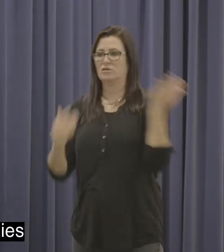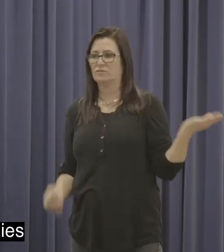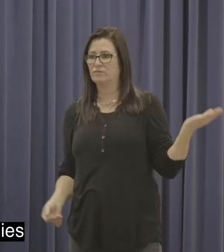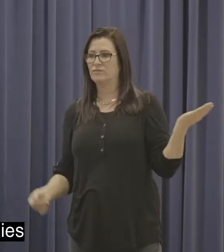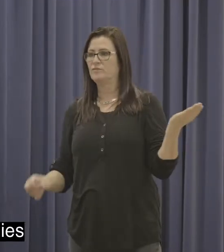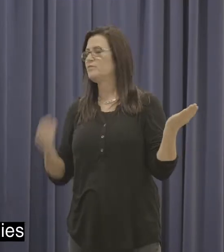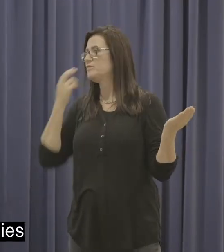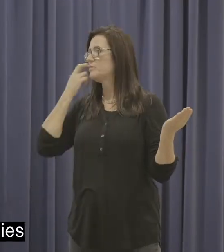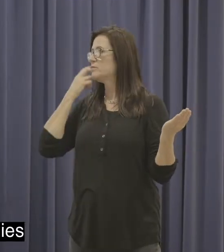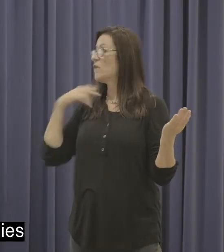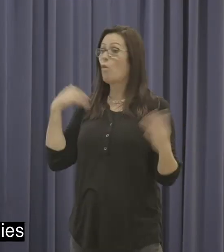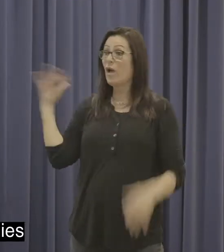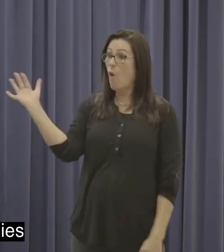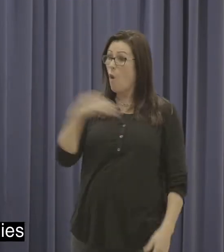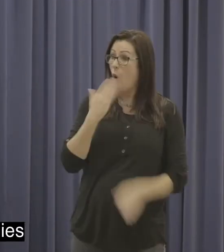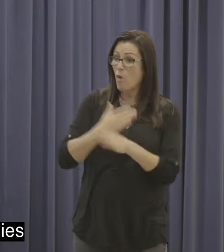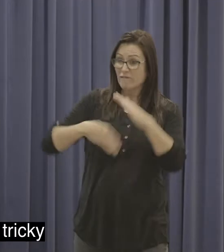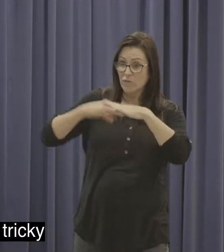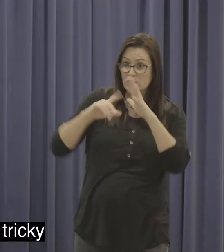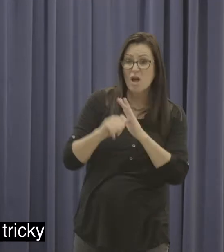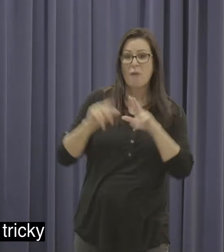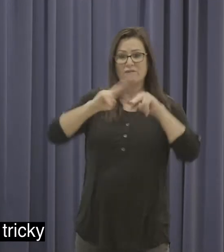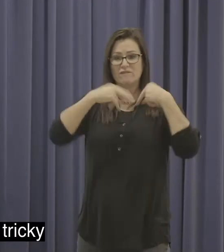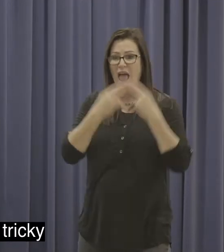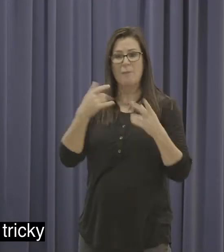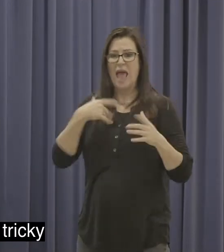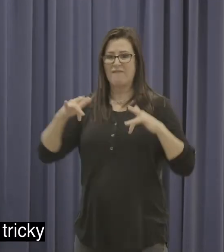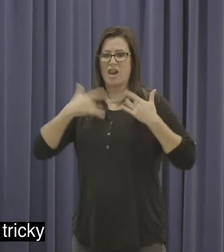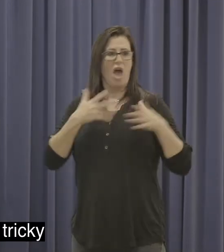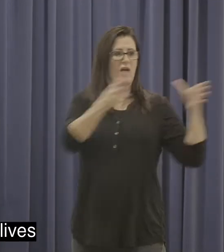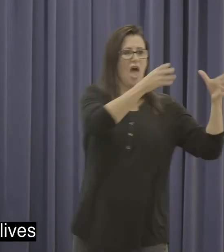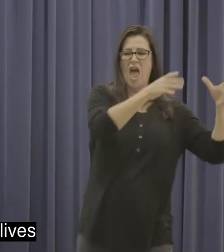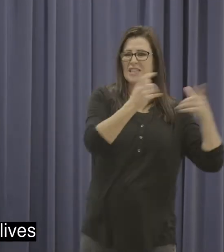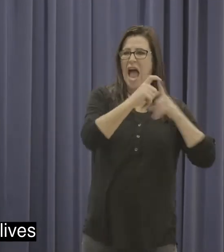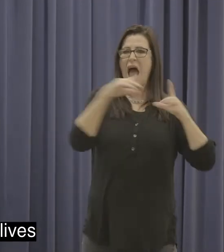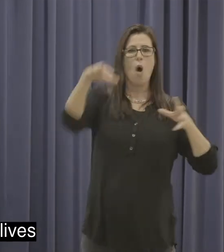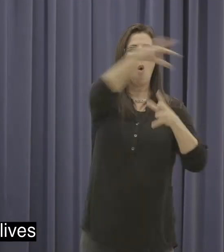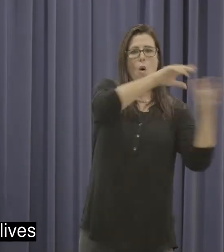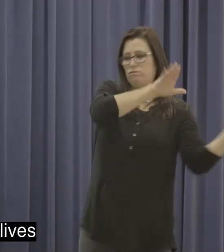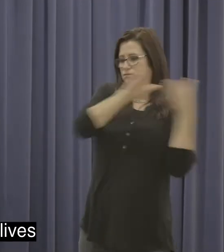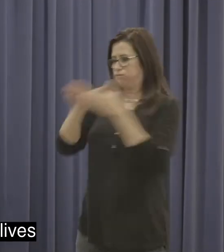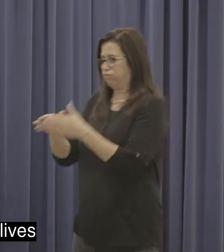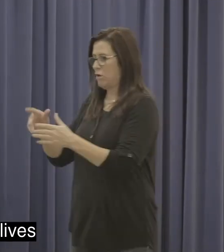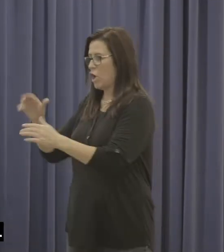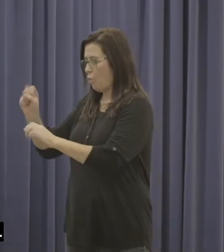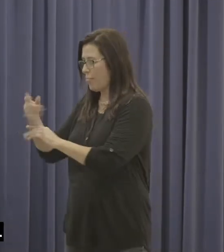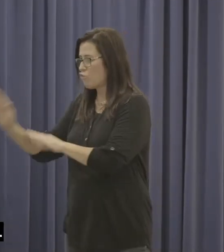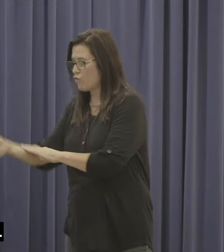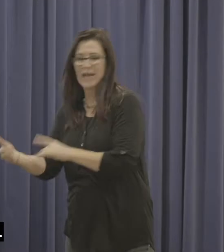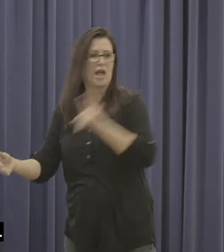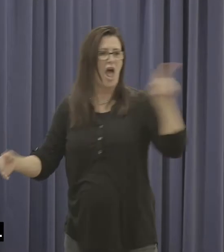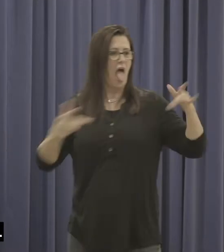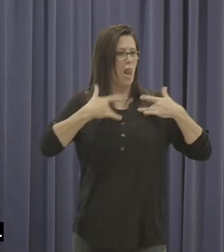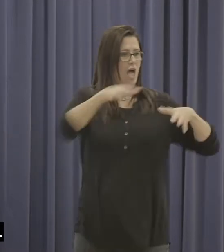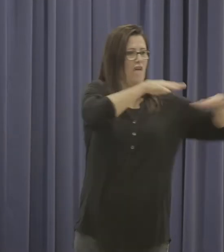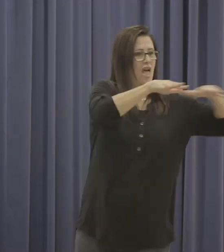We all had full-time jobs, families and other commitments, so it was tricky for all of us to juggle our normal lives plus going to